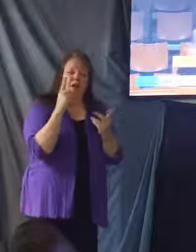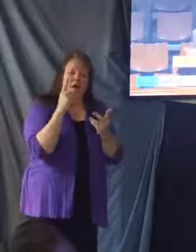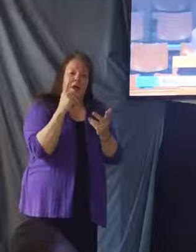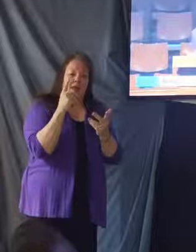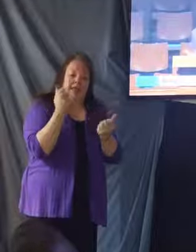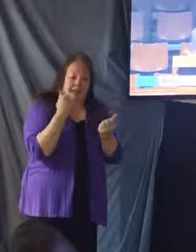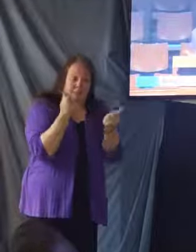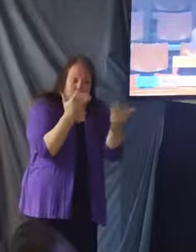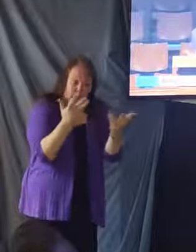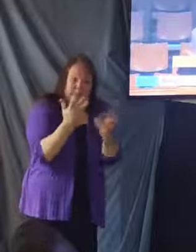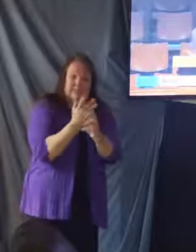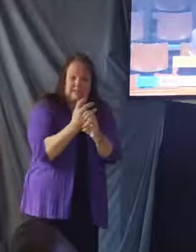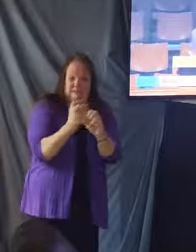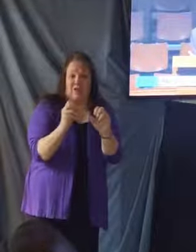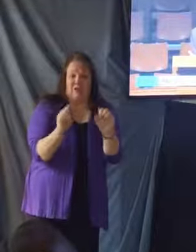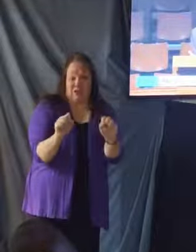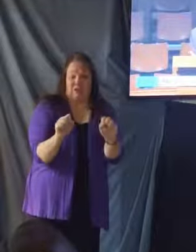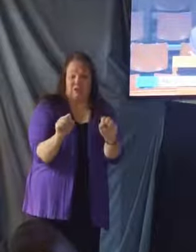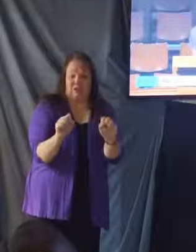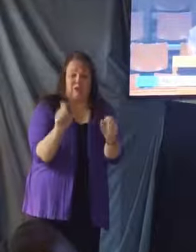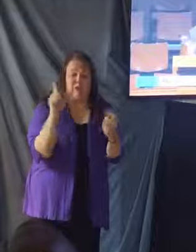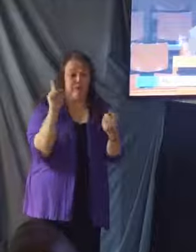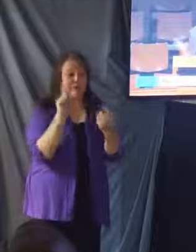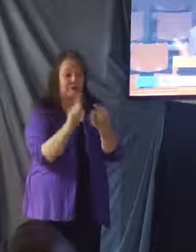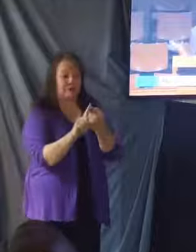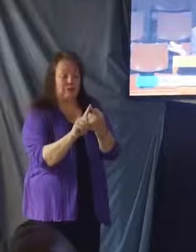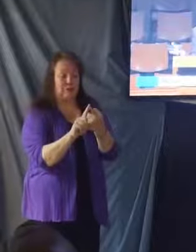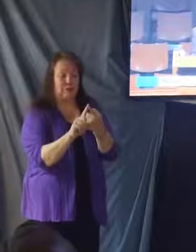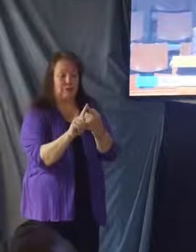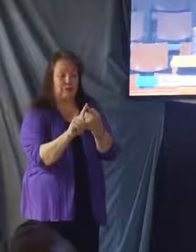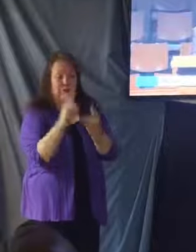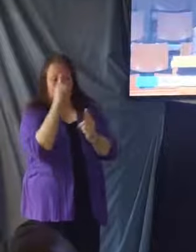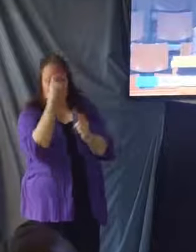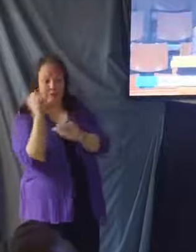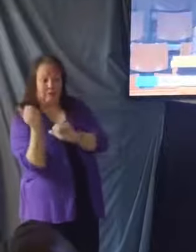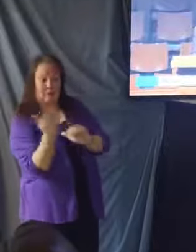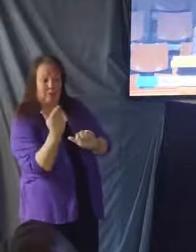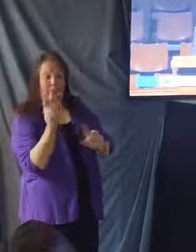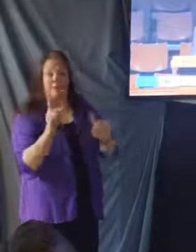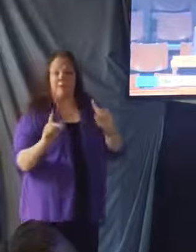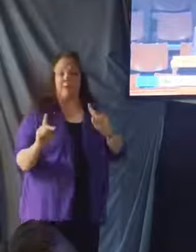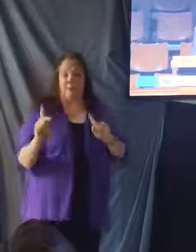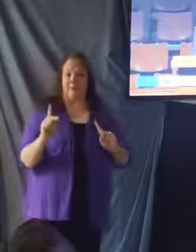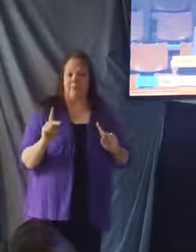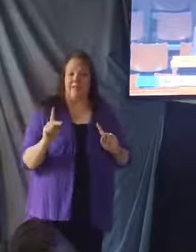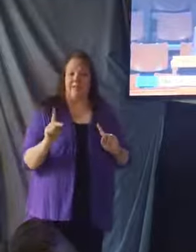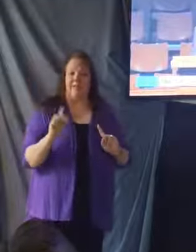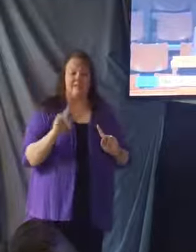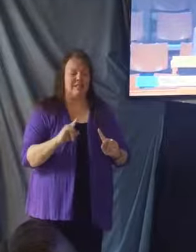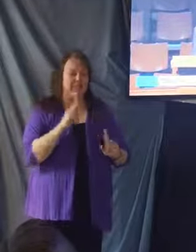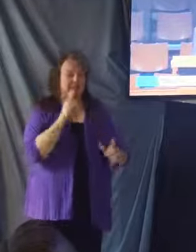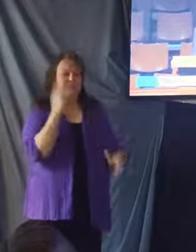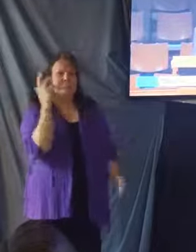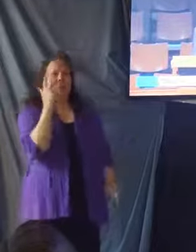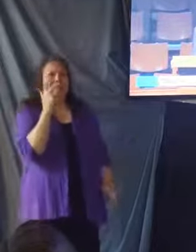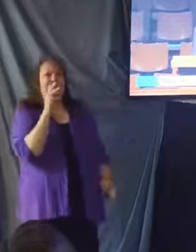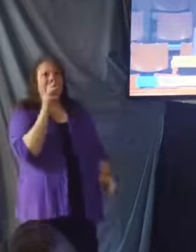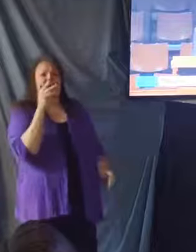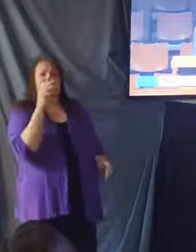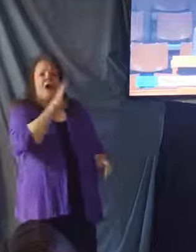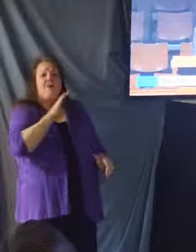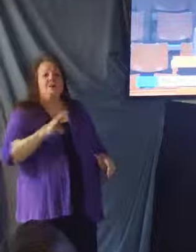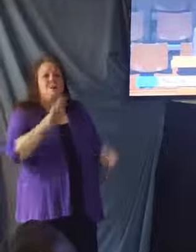brings salvation to or for all men. That's the wonder of the death of Christ.